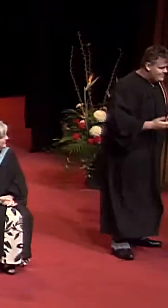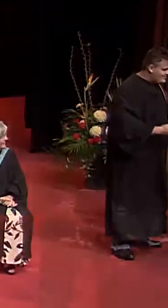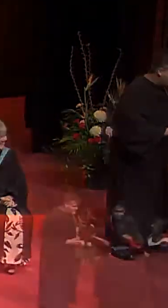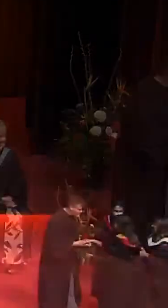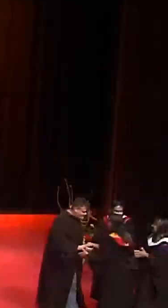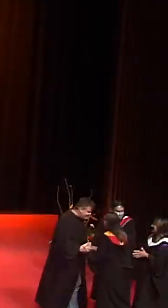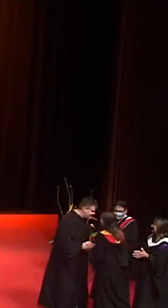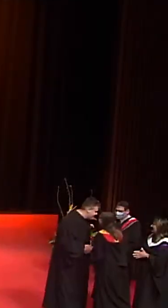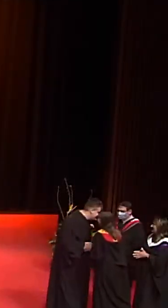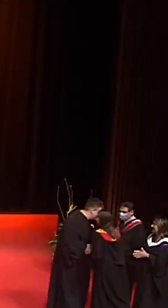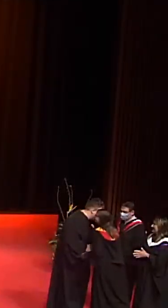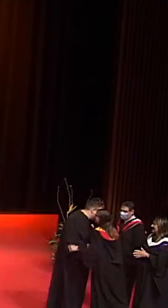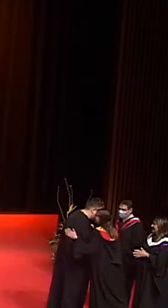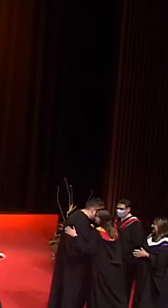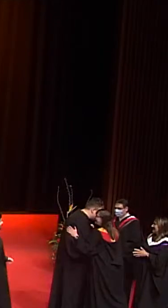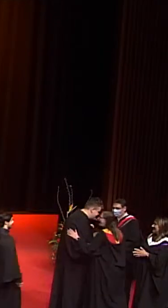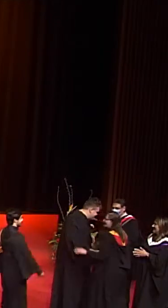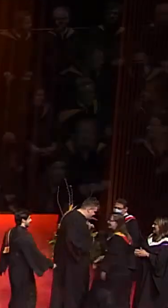Cassandra Tenbrink.